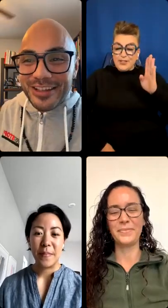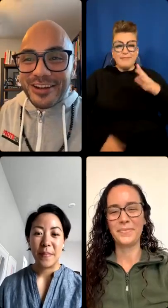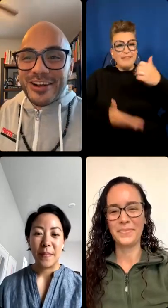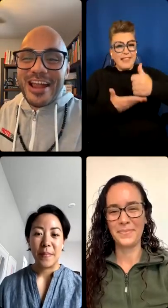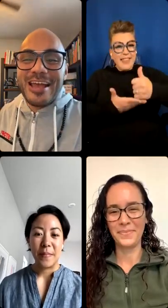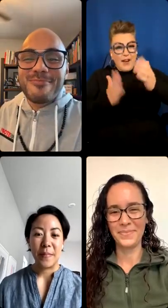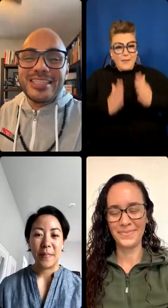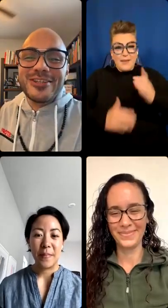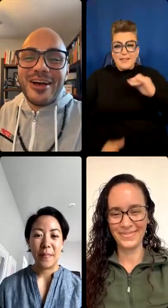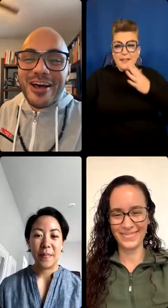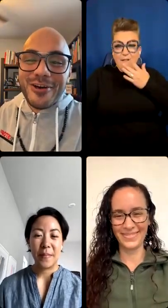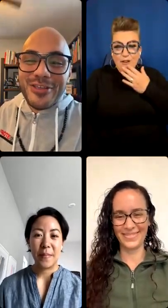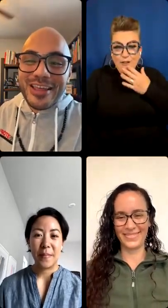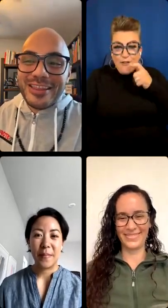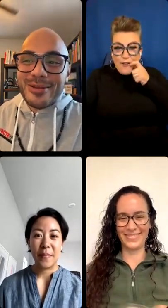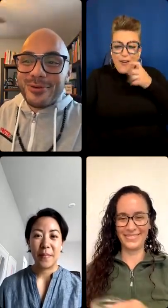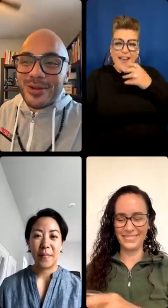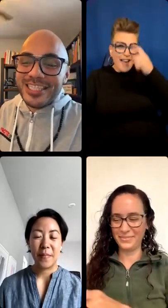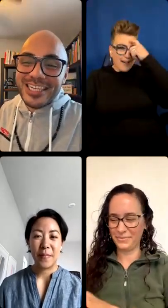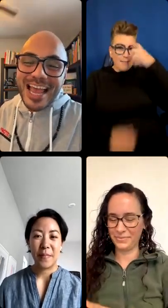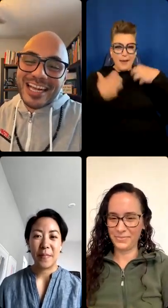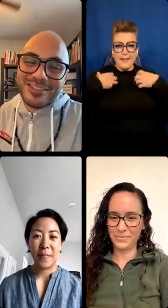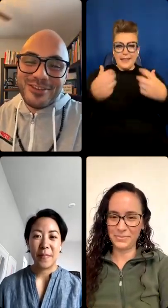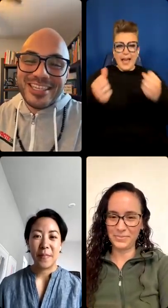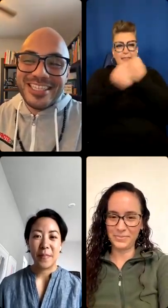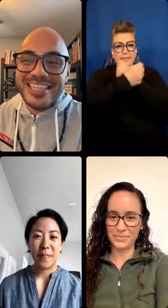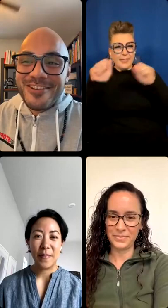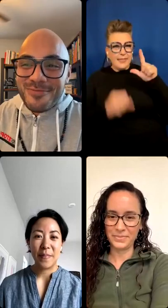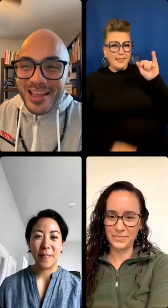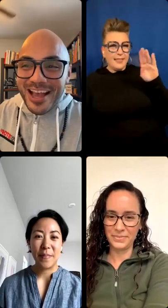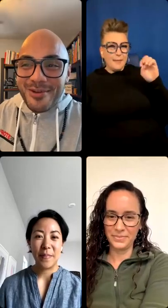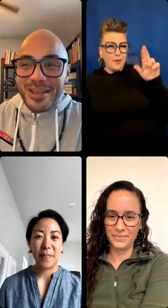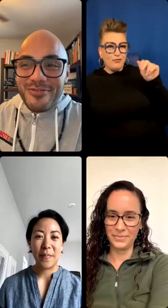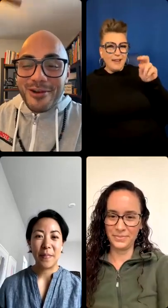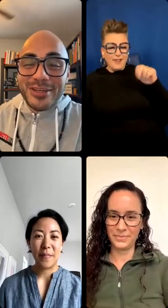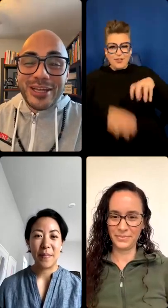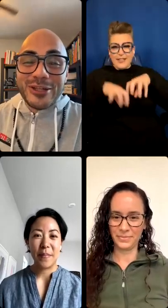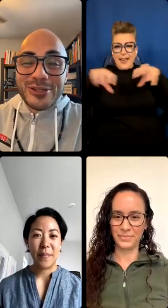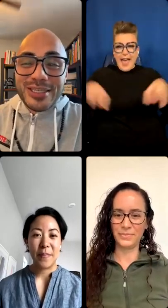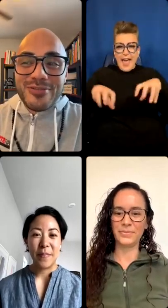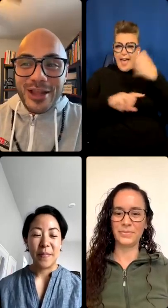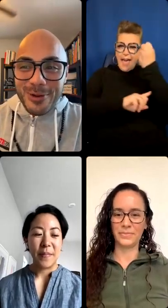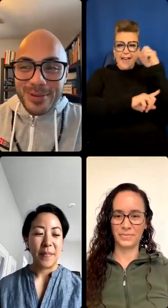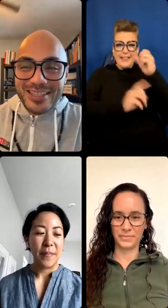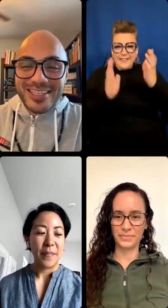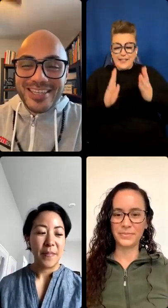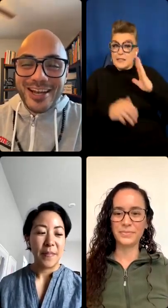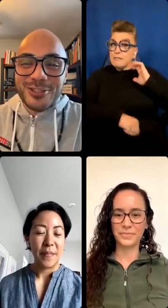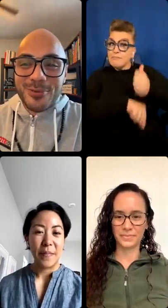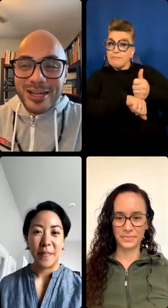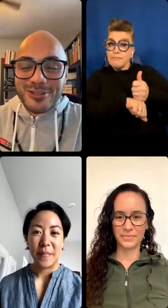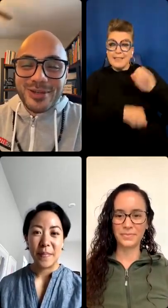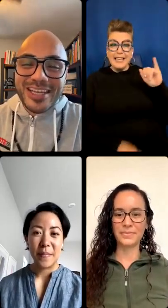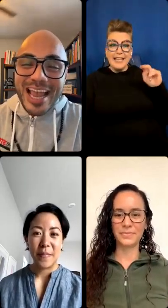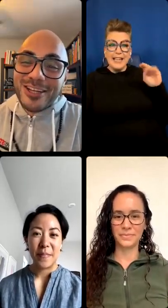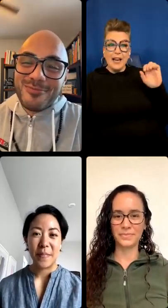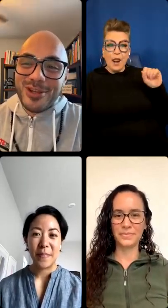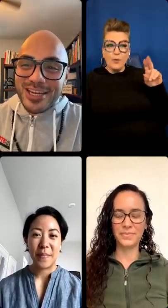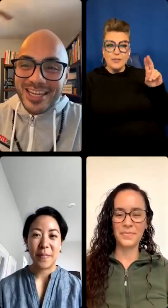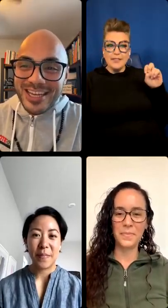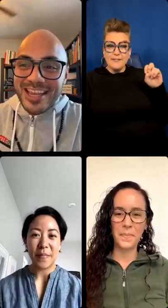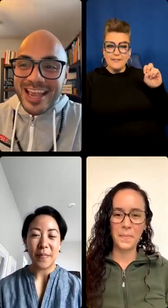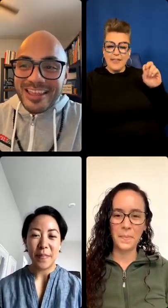of color, and mental health liberation activist. They founded Inclusive Therapists, a directory